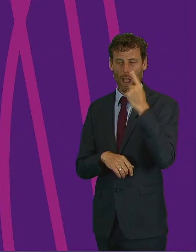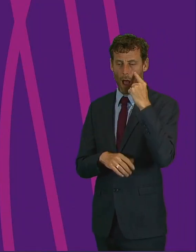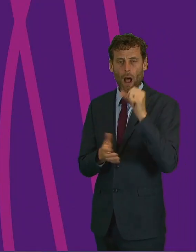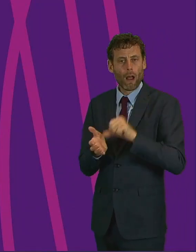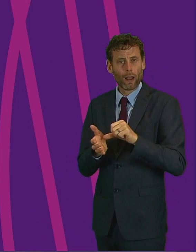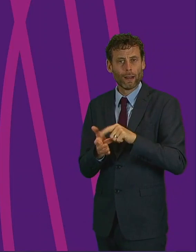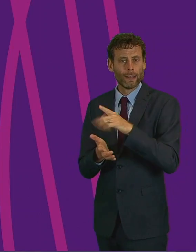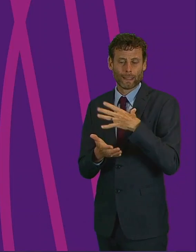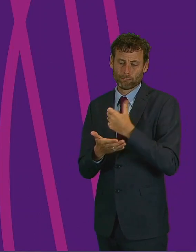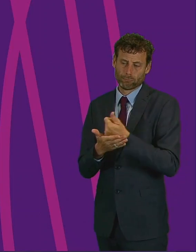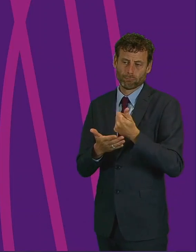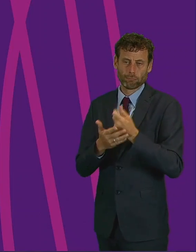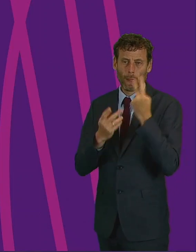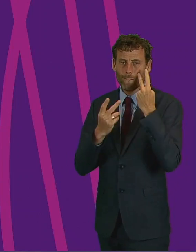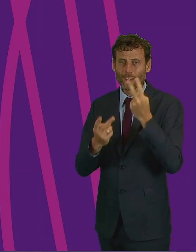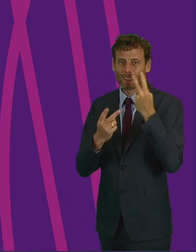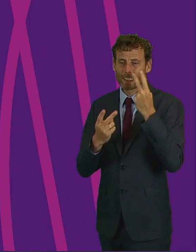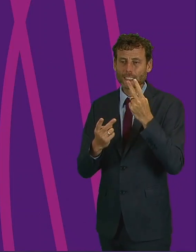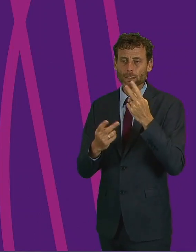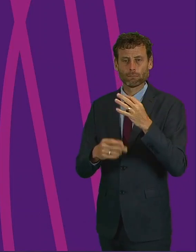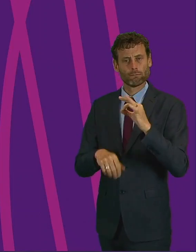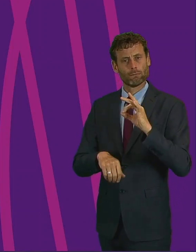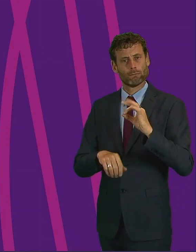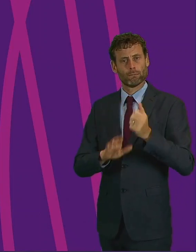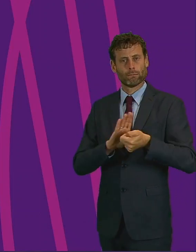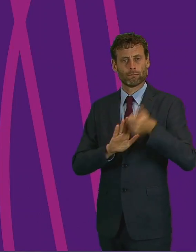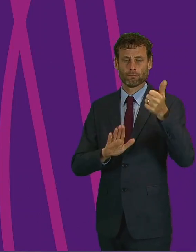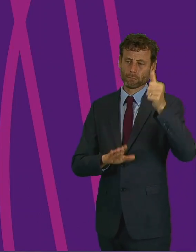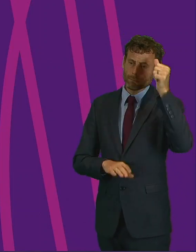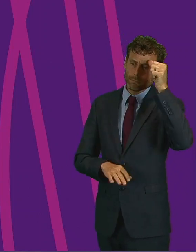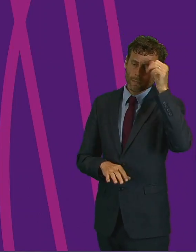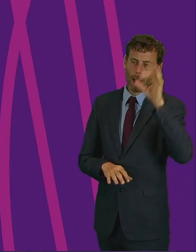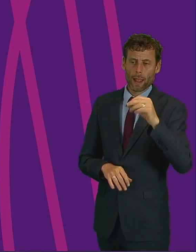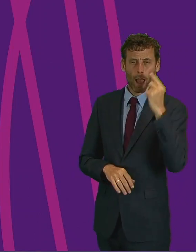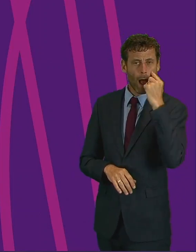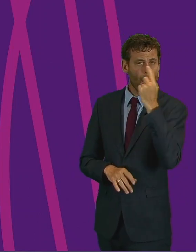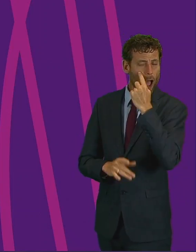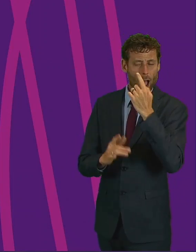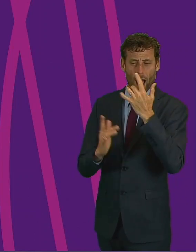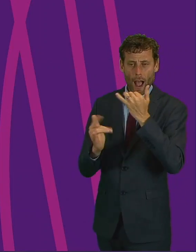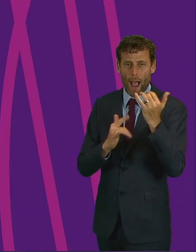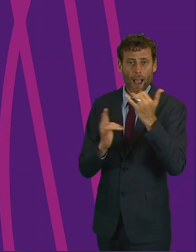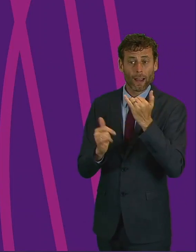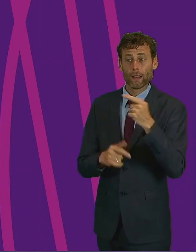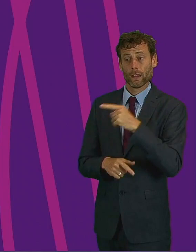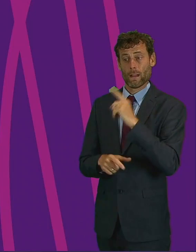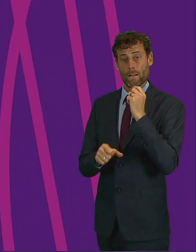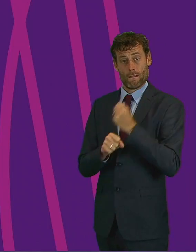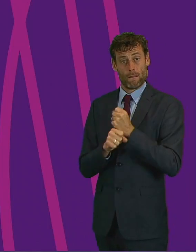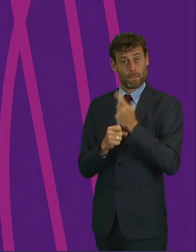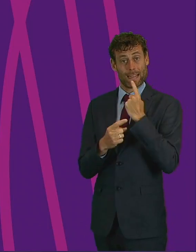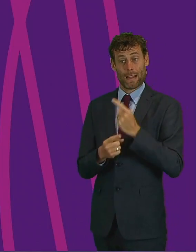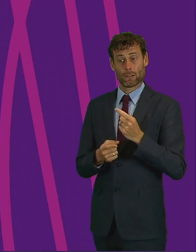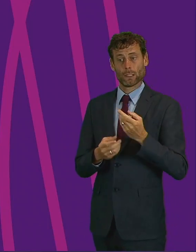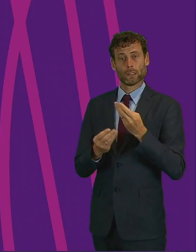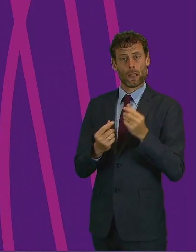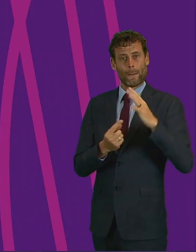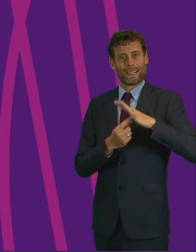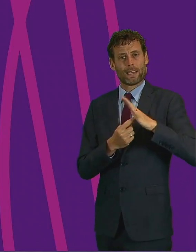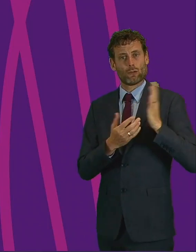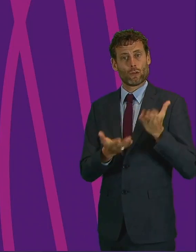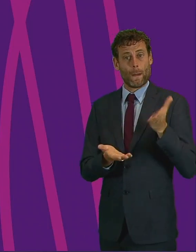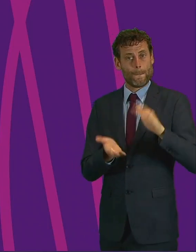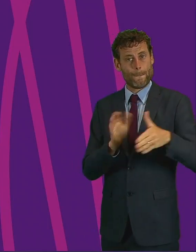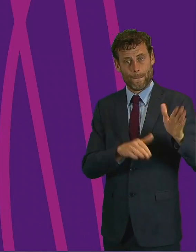visit to an eye specialist. The Health Secretary has been emailed regarding the opening of essential services, such as